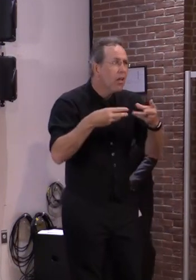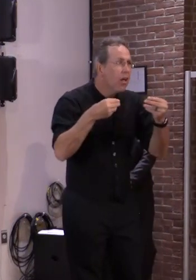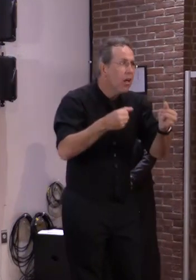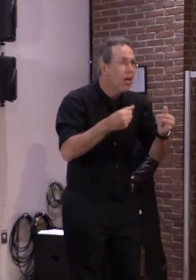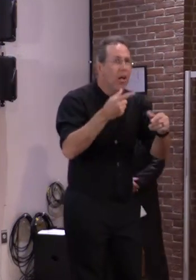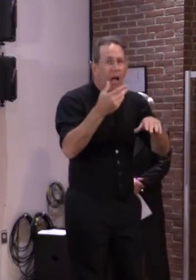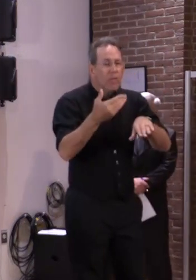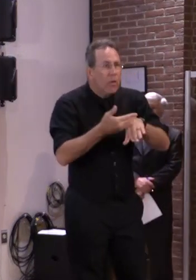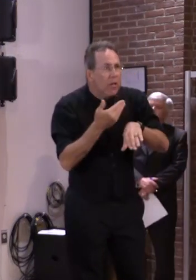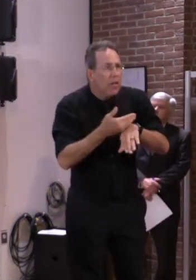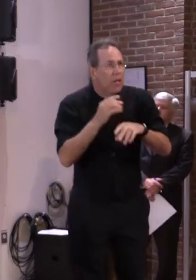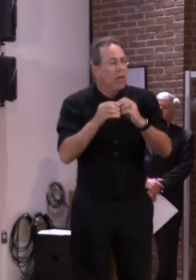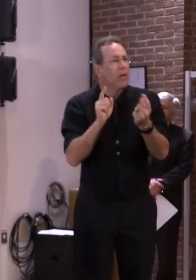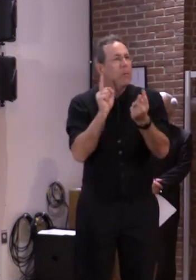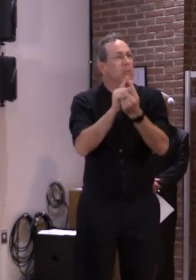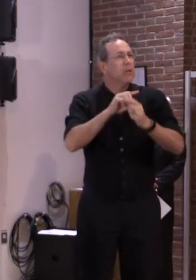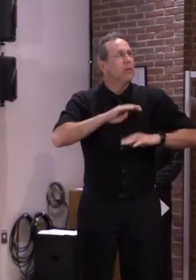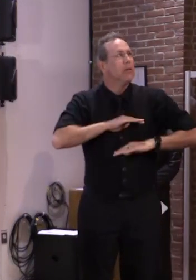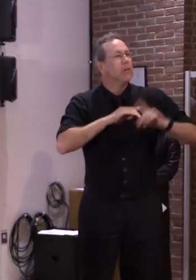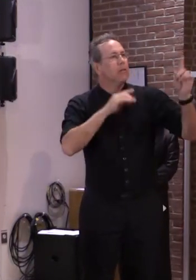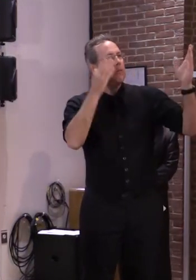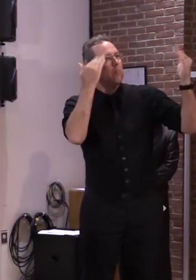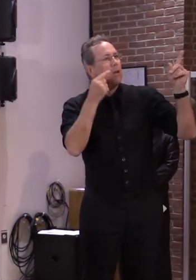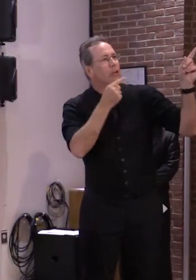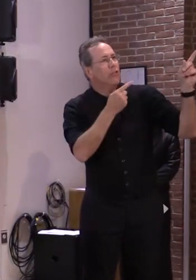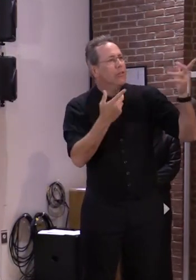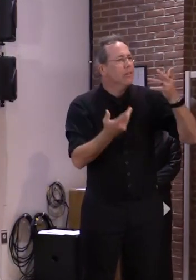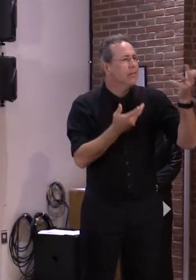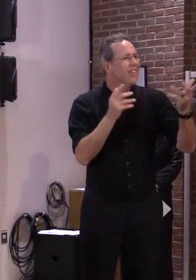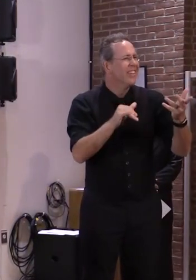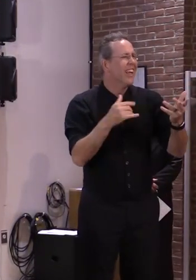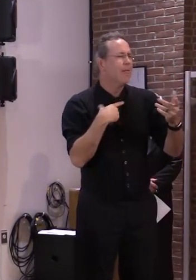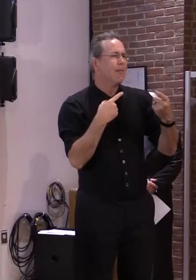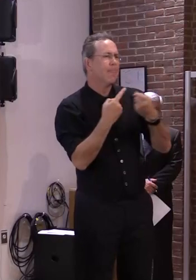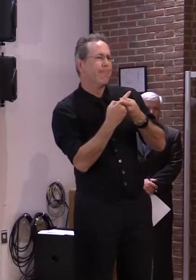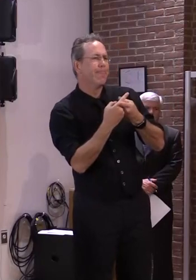And that's what it'll lead to. But we'll see.